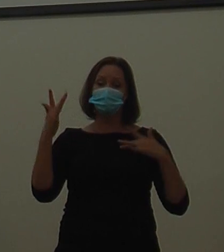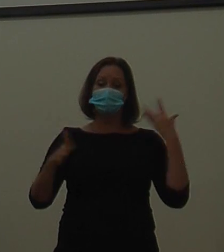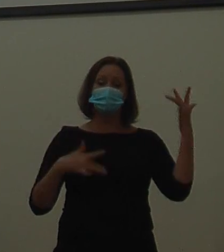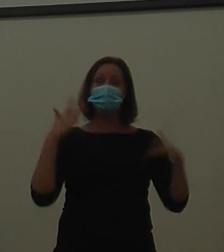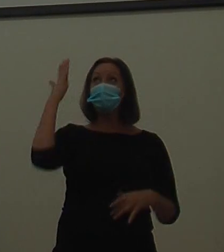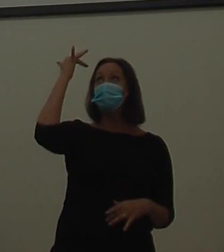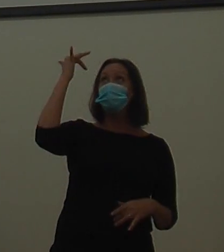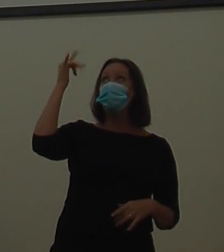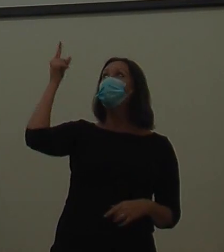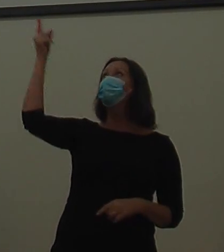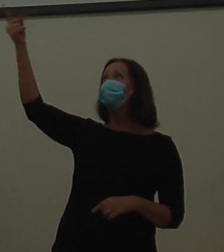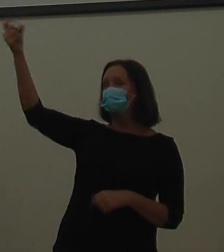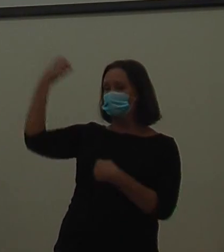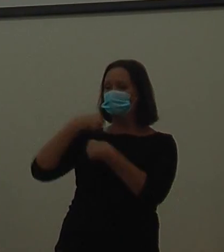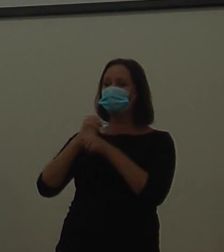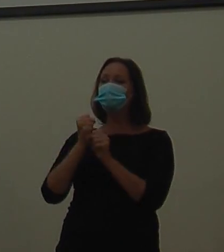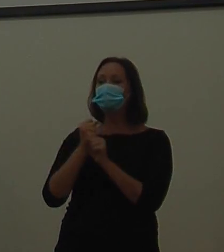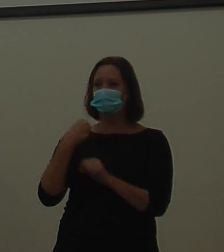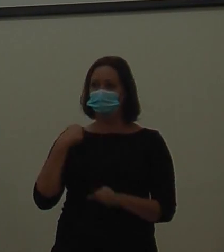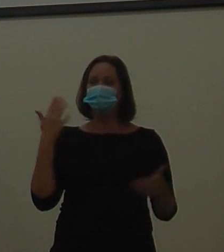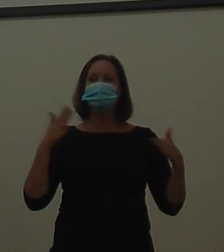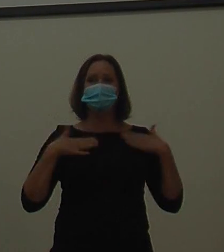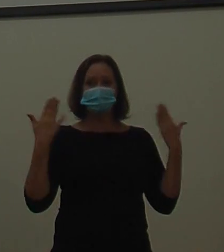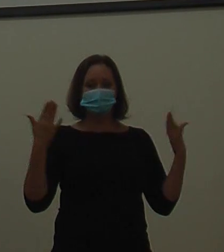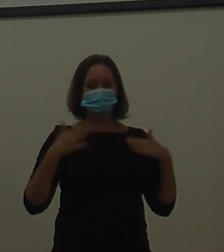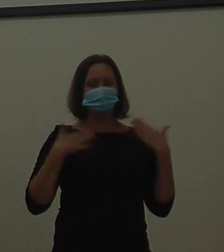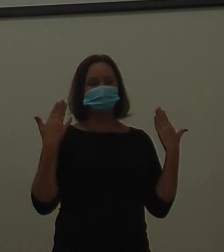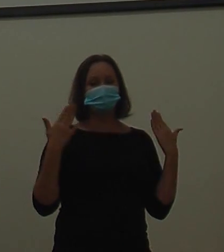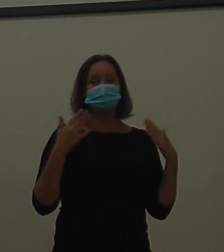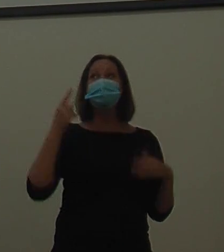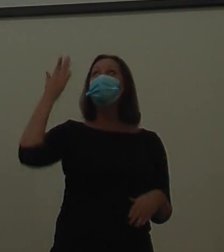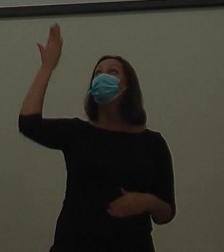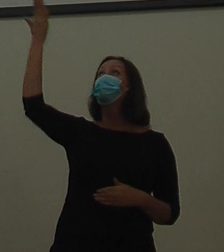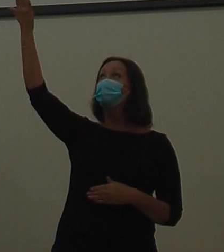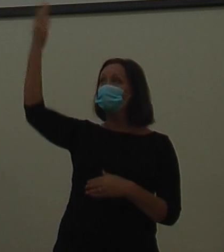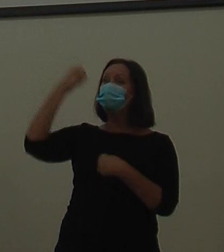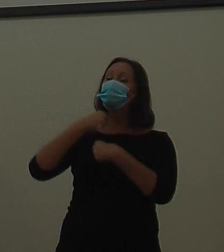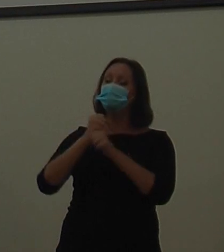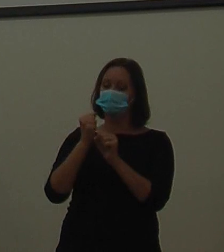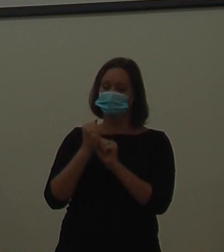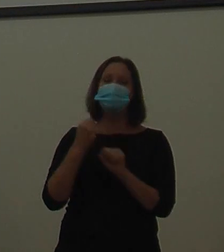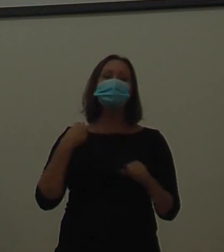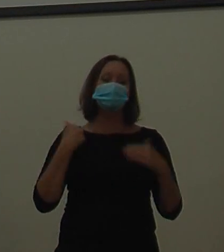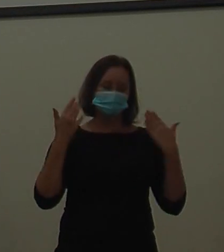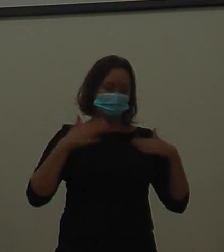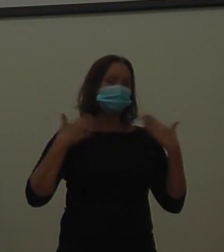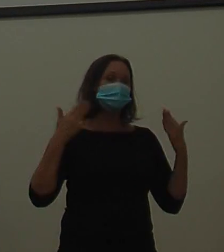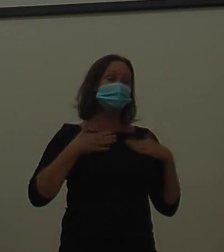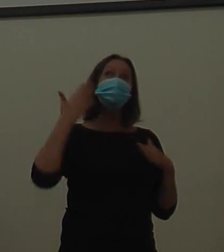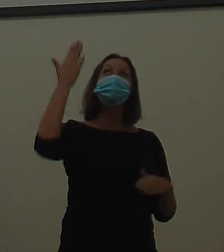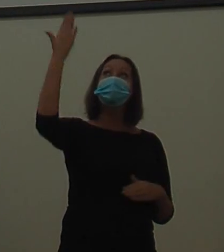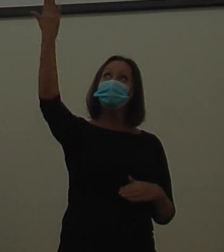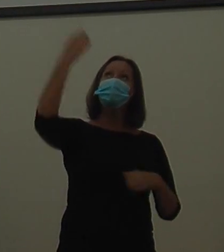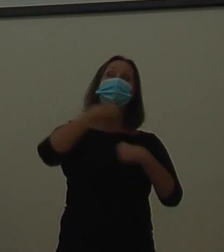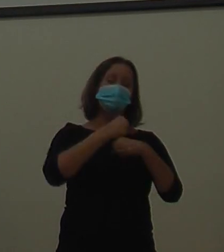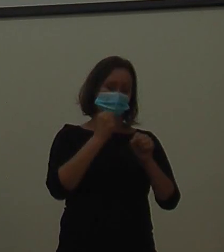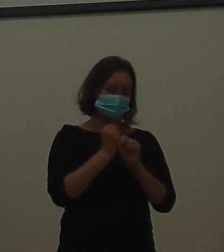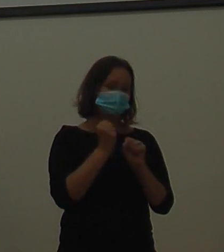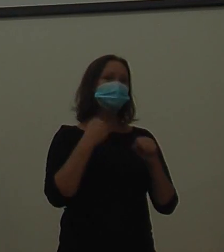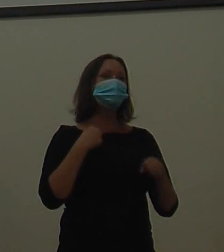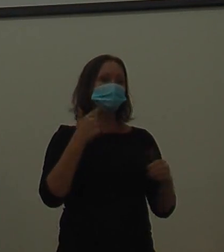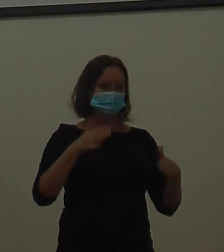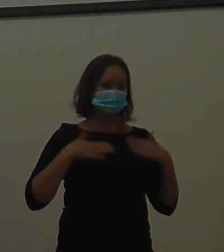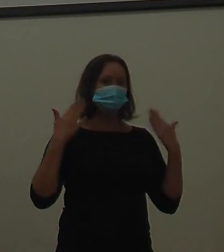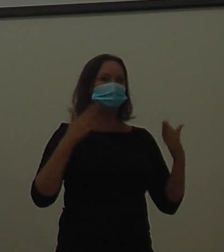rejoice, for he has made me glad. He has made me glad, he has made me